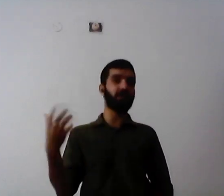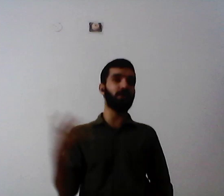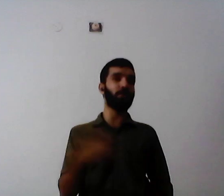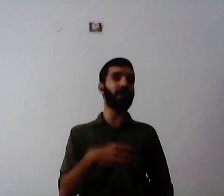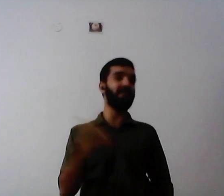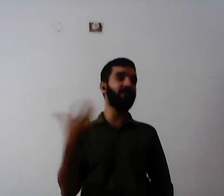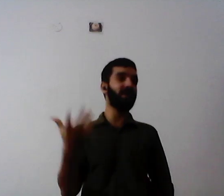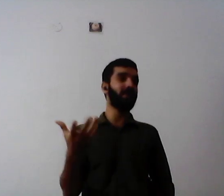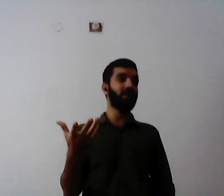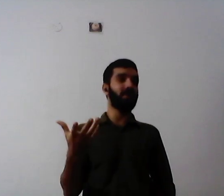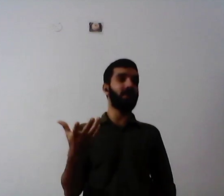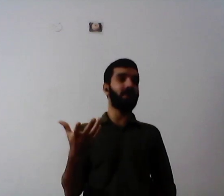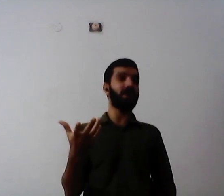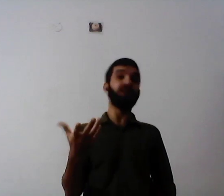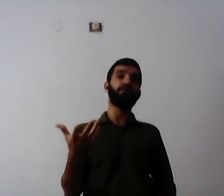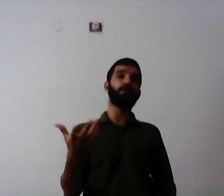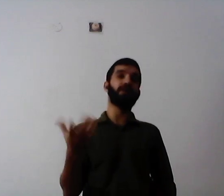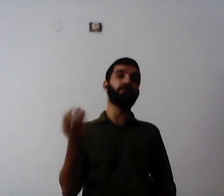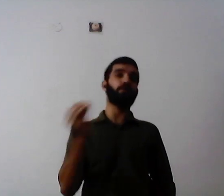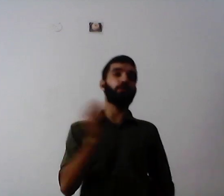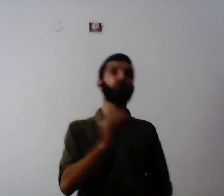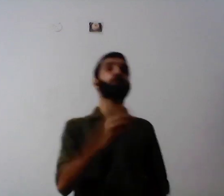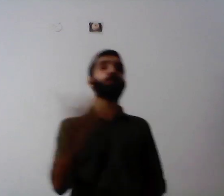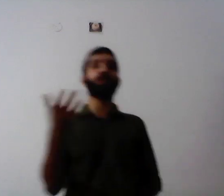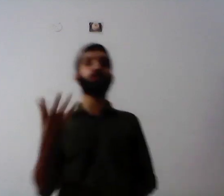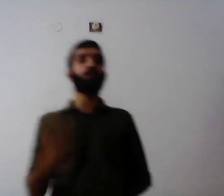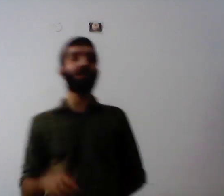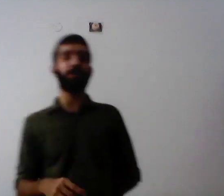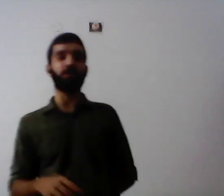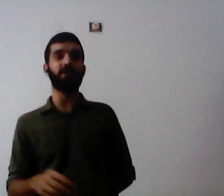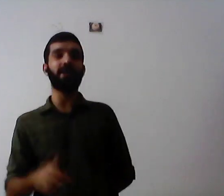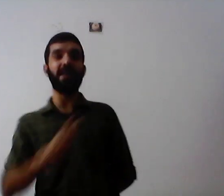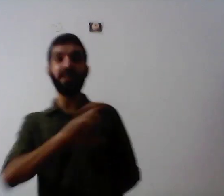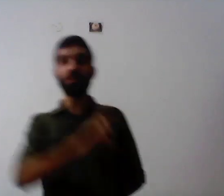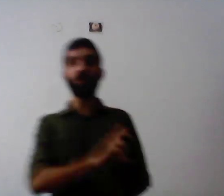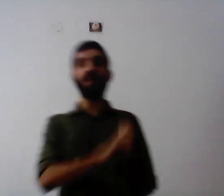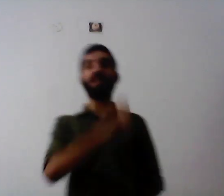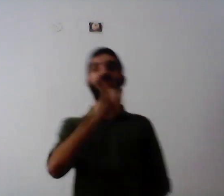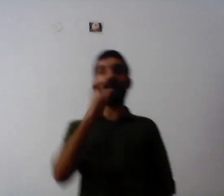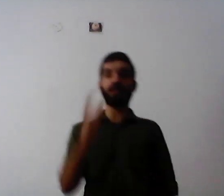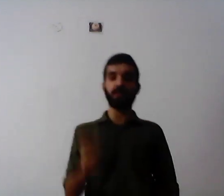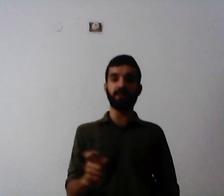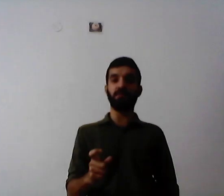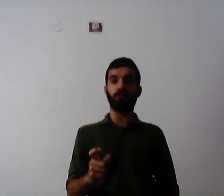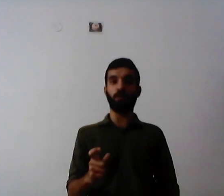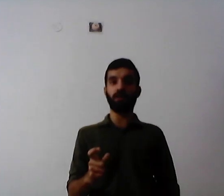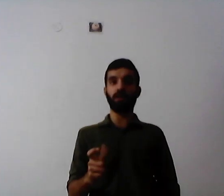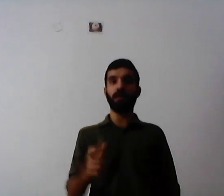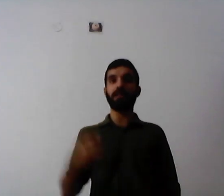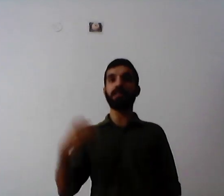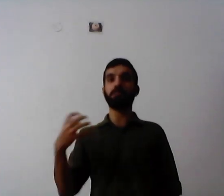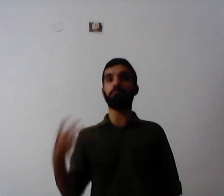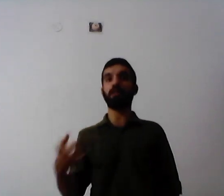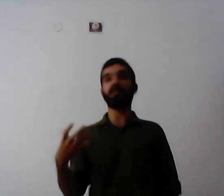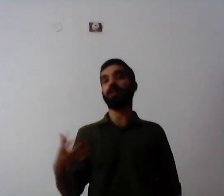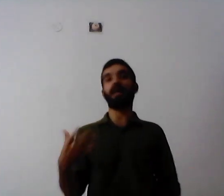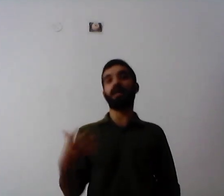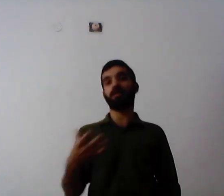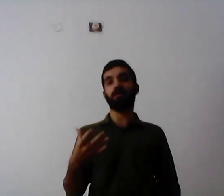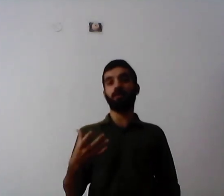don't have a influence on solids or liquids, right? It is when gases involved, this pressure has